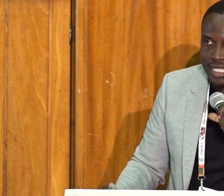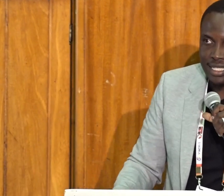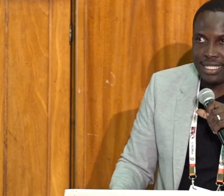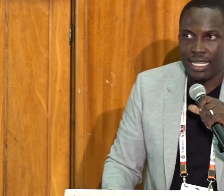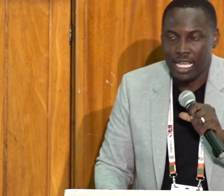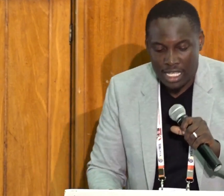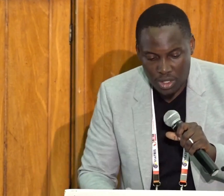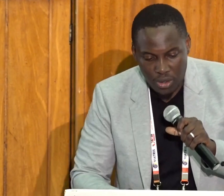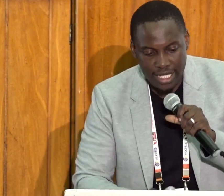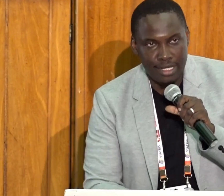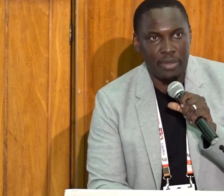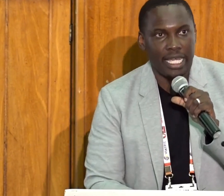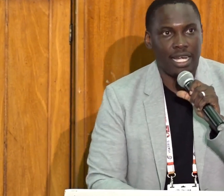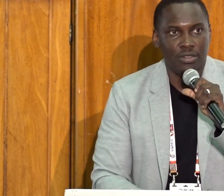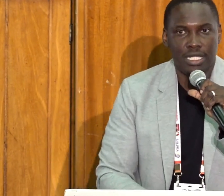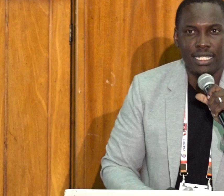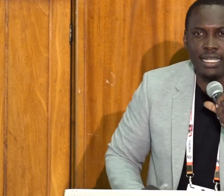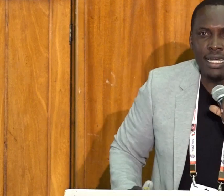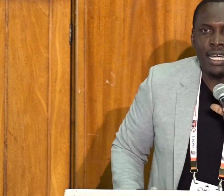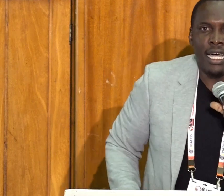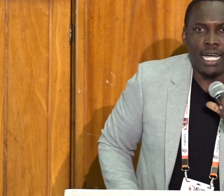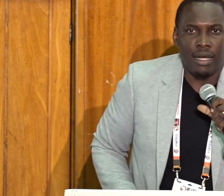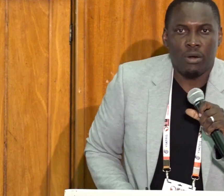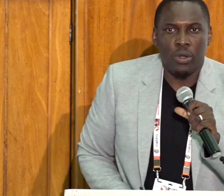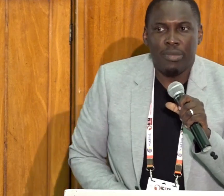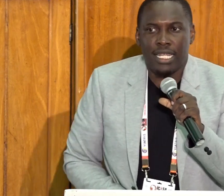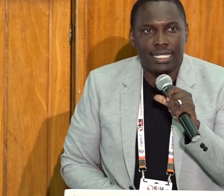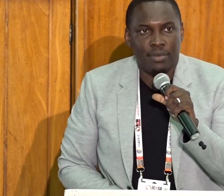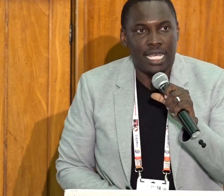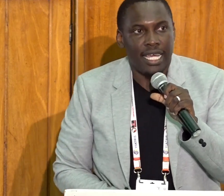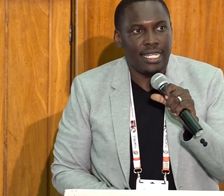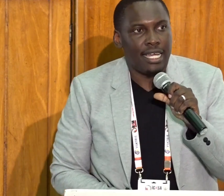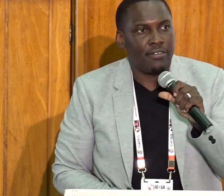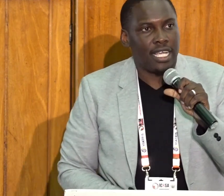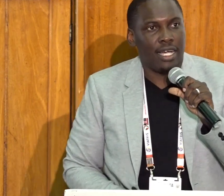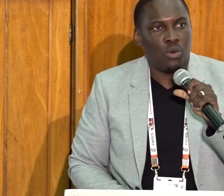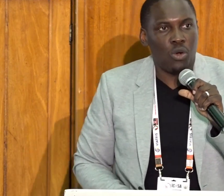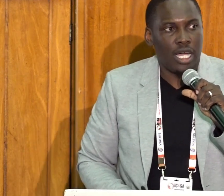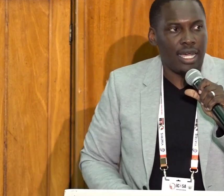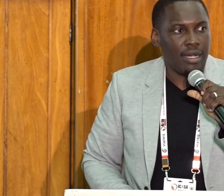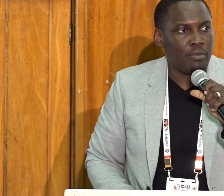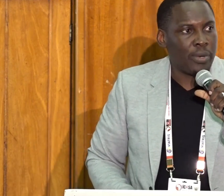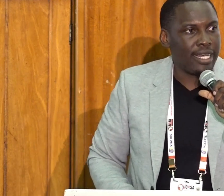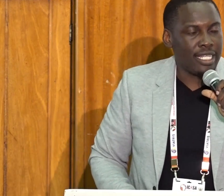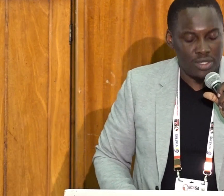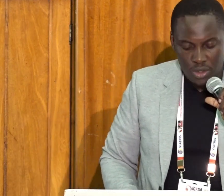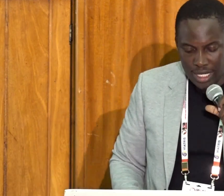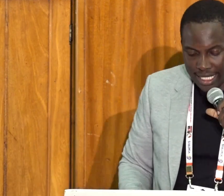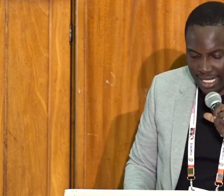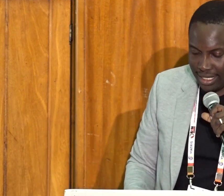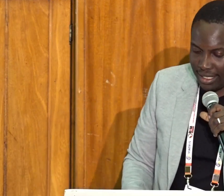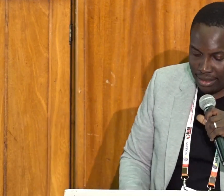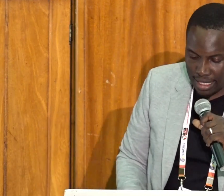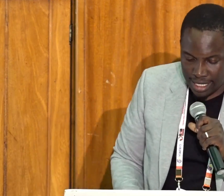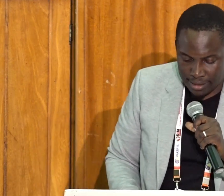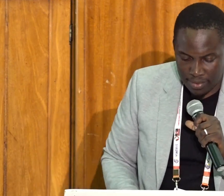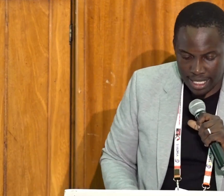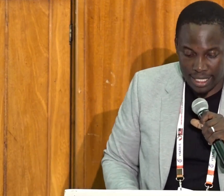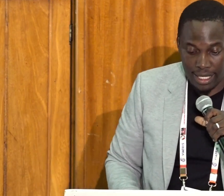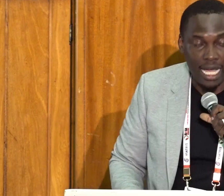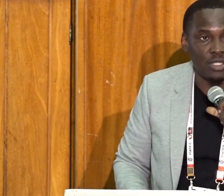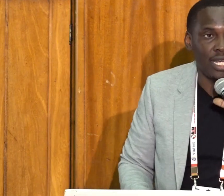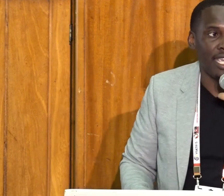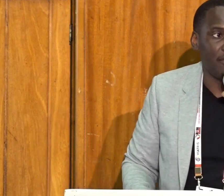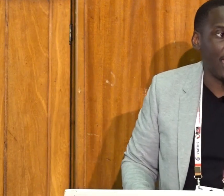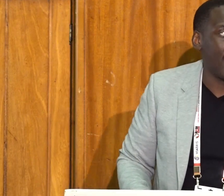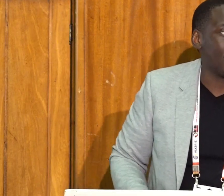All right. So as a background, women in sub-Saharan Africa who are pregnant or lactating,